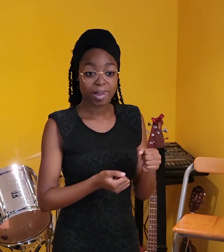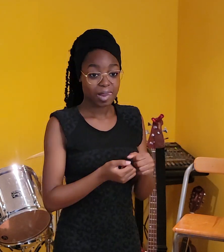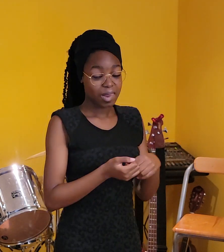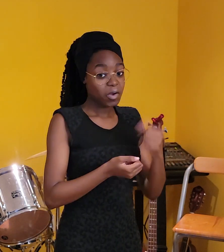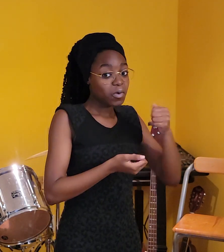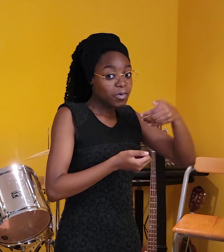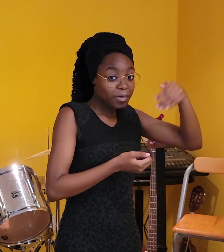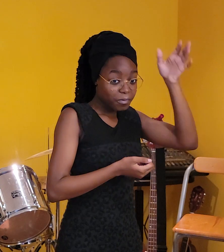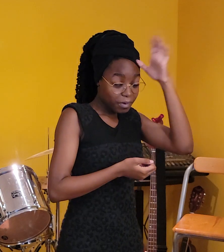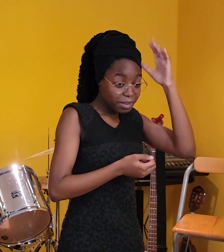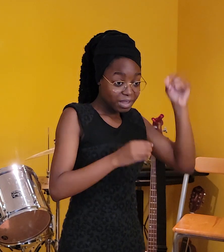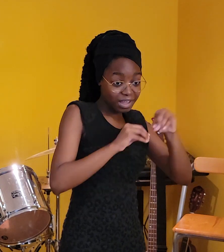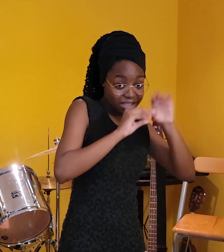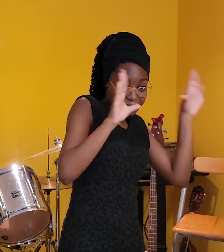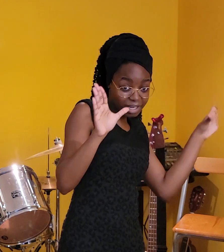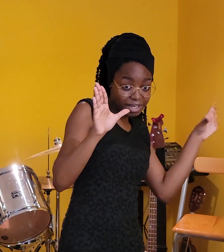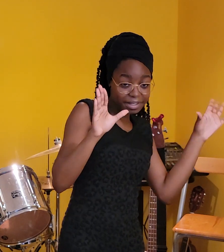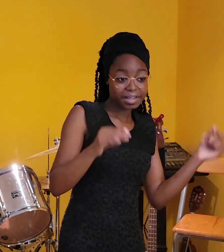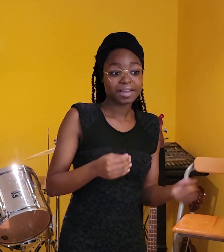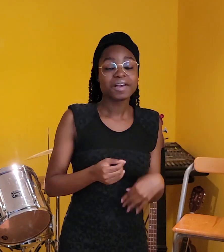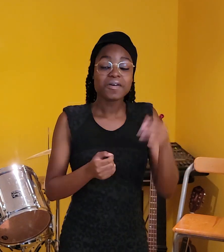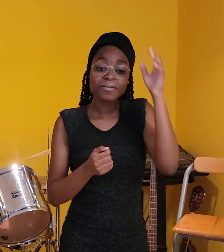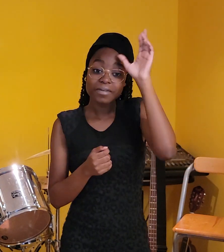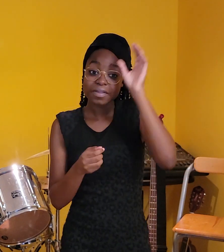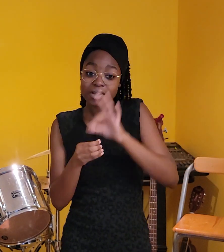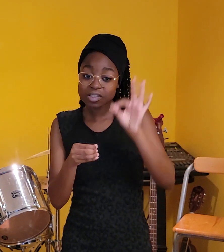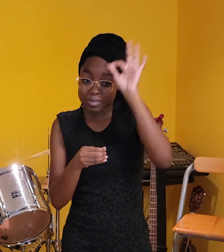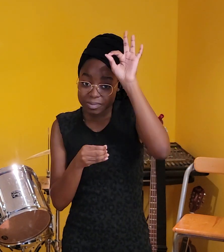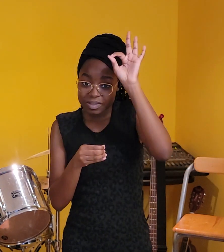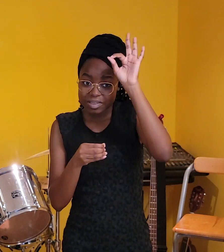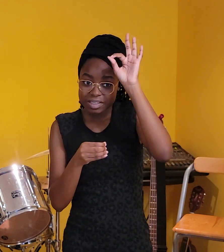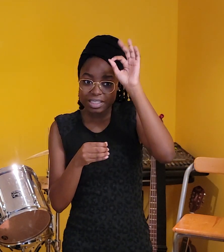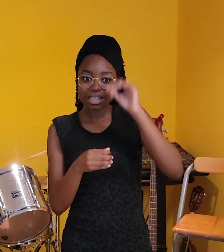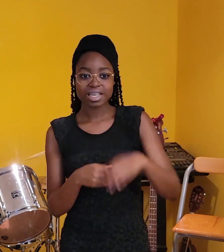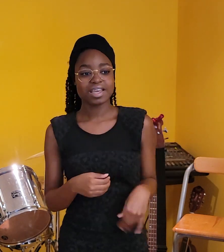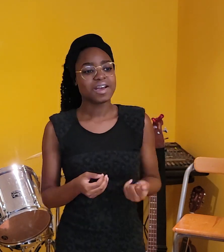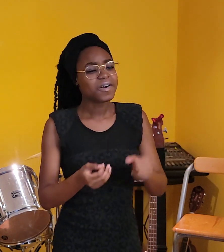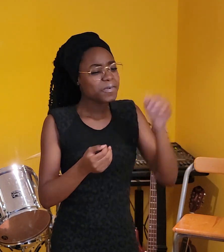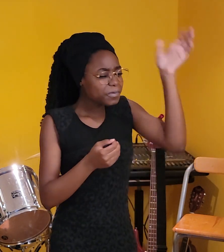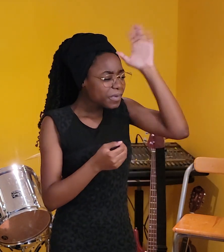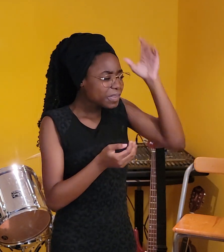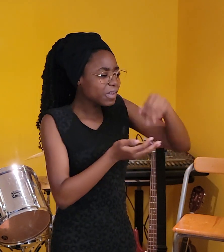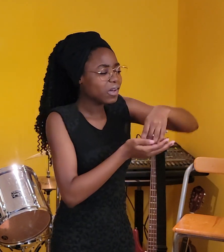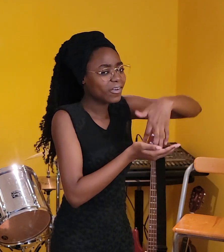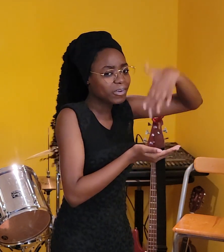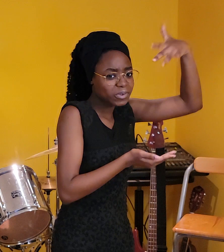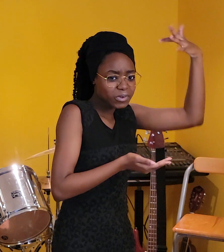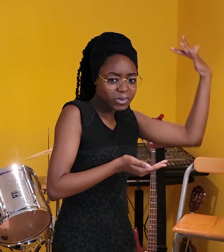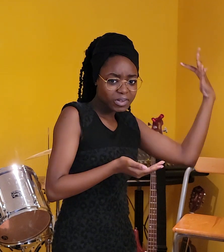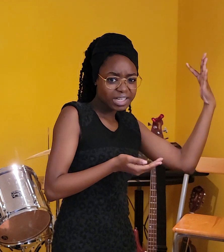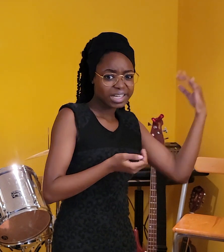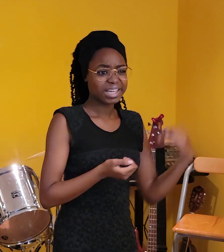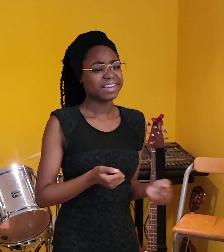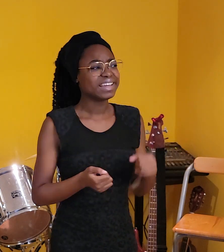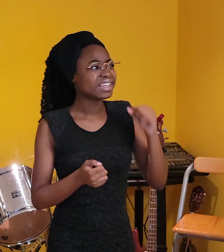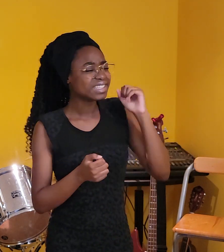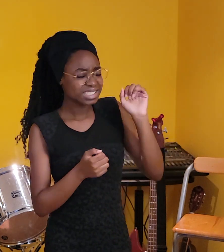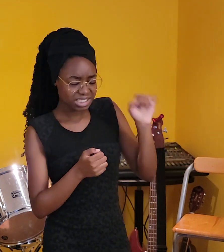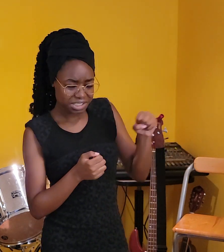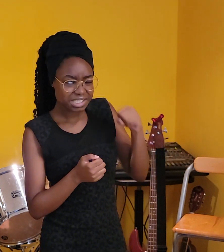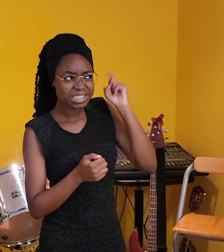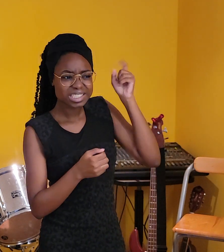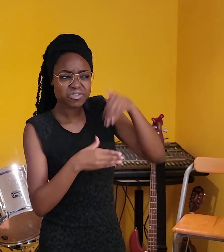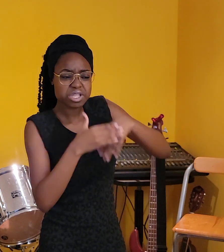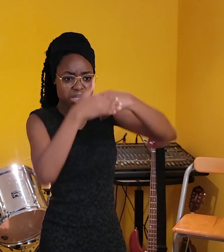calls him Father of Glory. And even though he's in heaven, he's not a distant deity at all. He's as close as the mention of his name. I